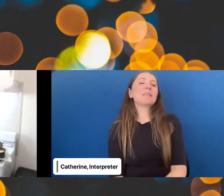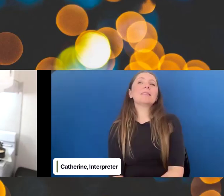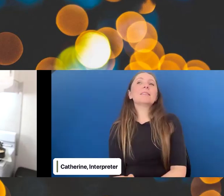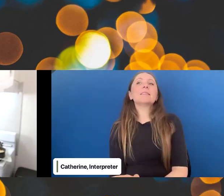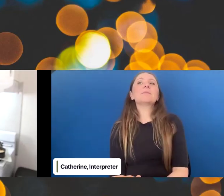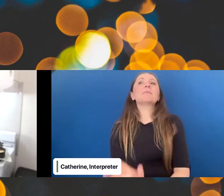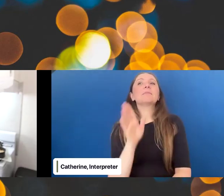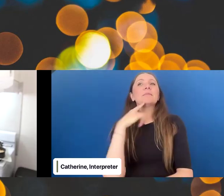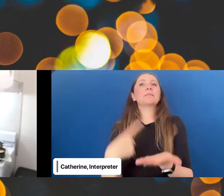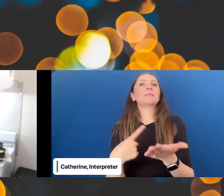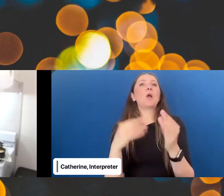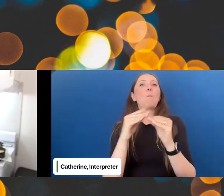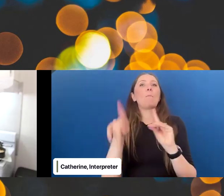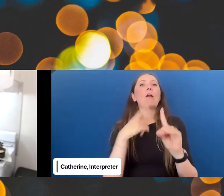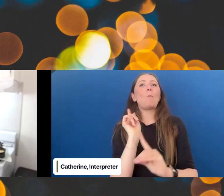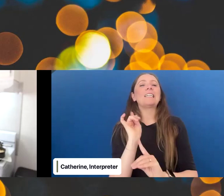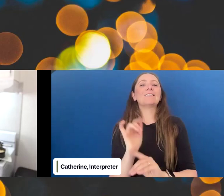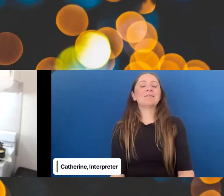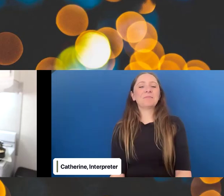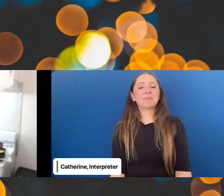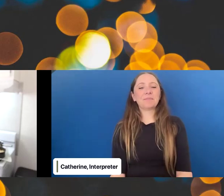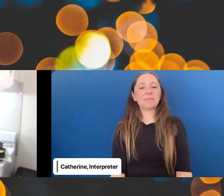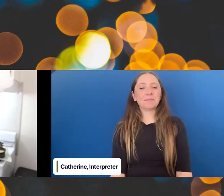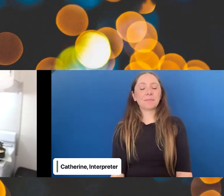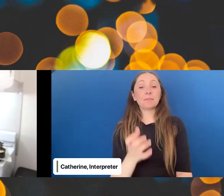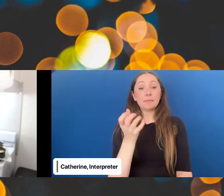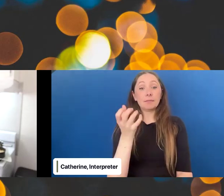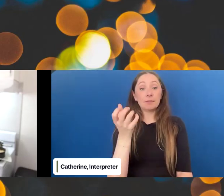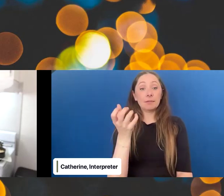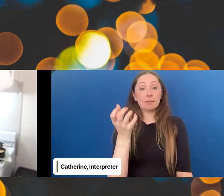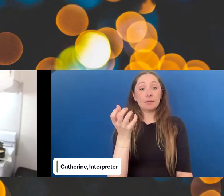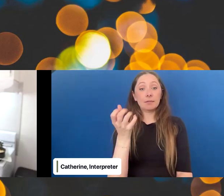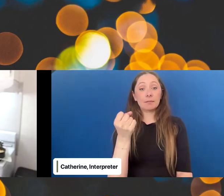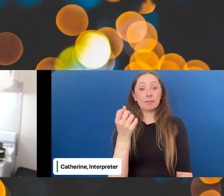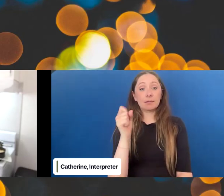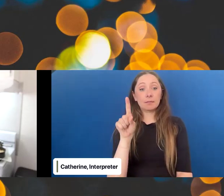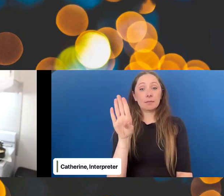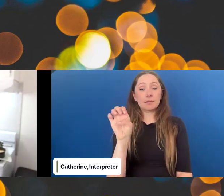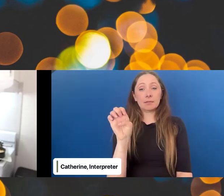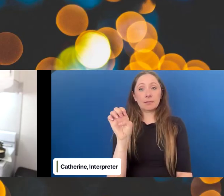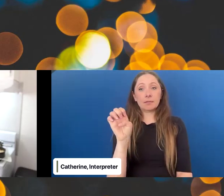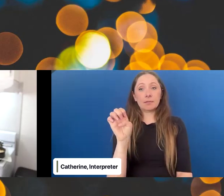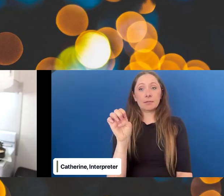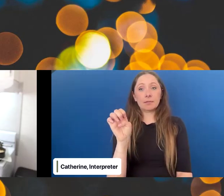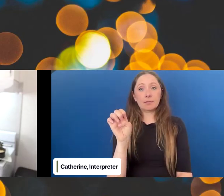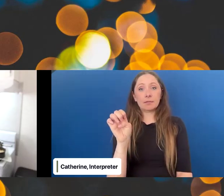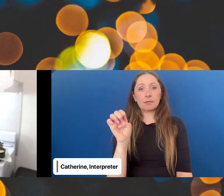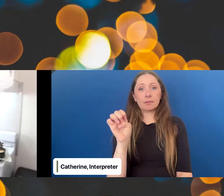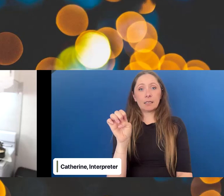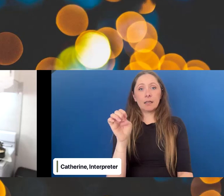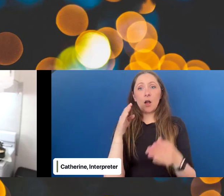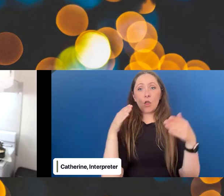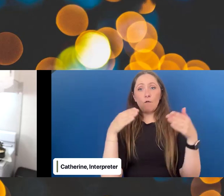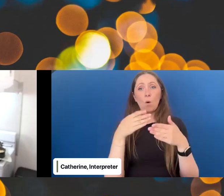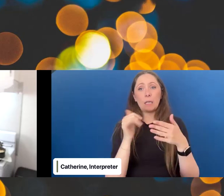tell you more about it in a second. So milk should be. Some of the focus is just slightly blurry in case you want to. Oh, my bad.